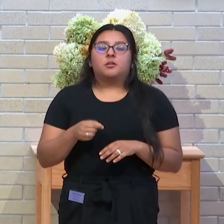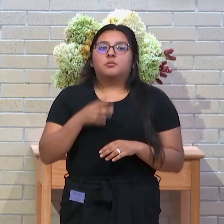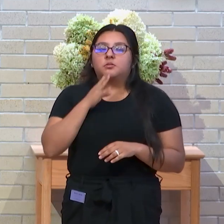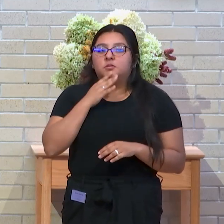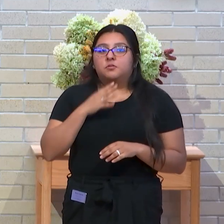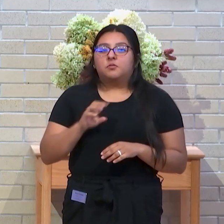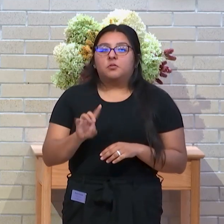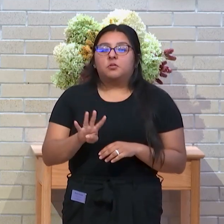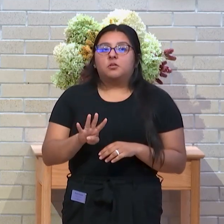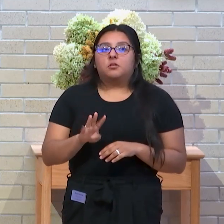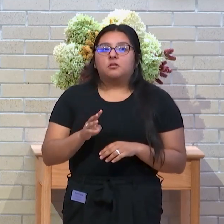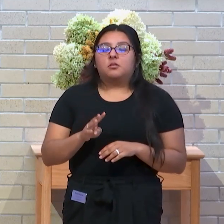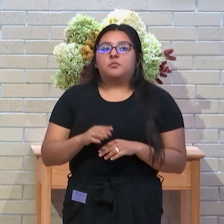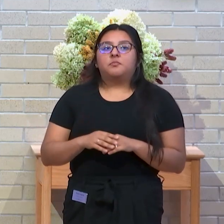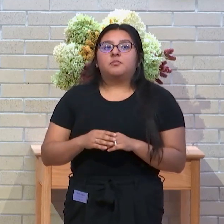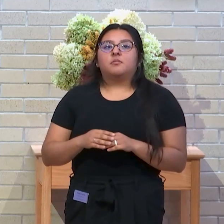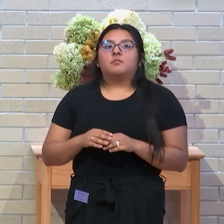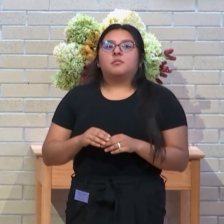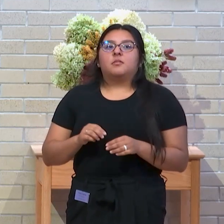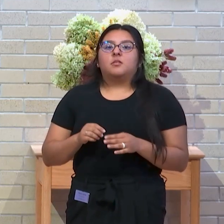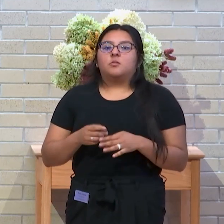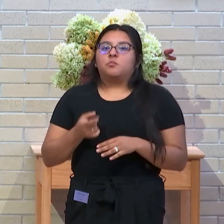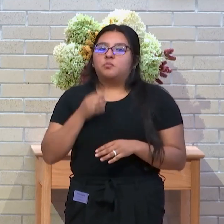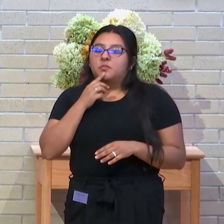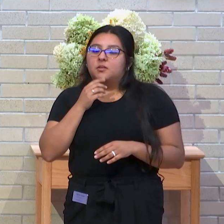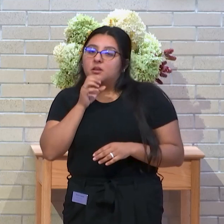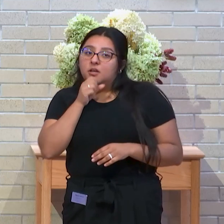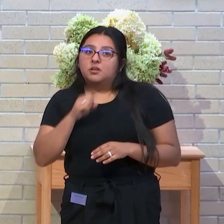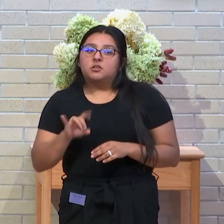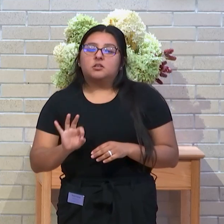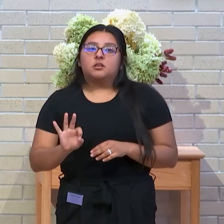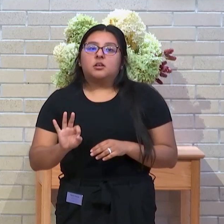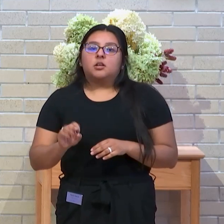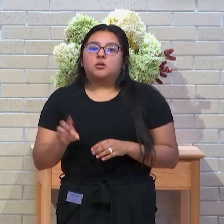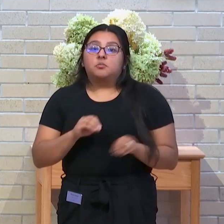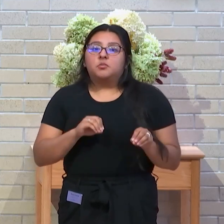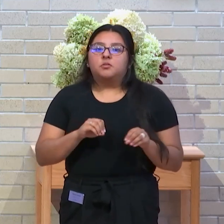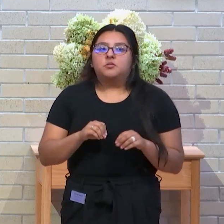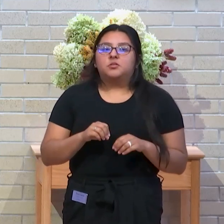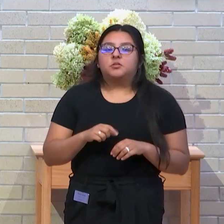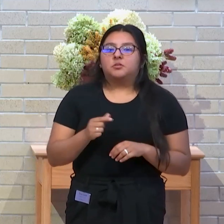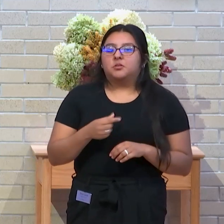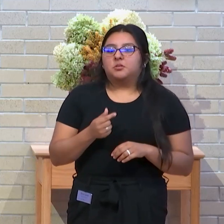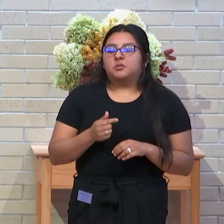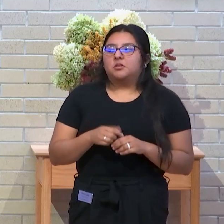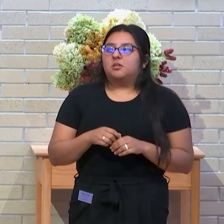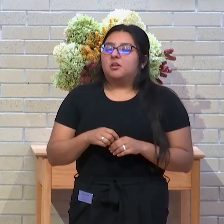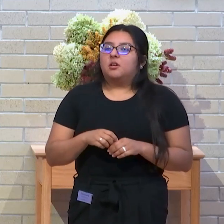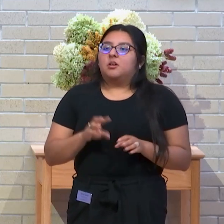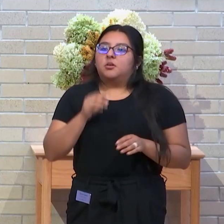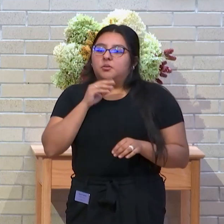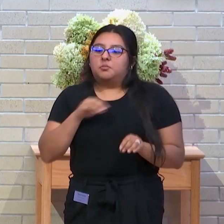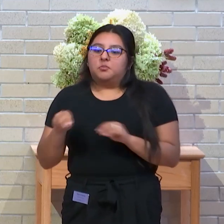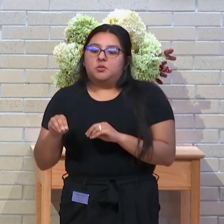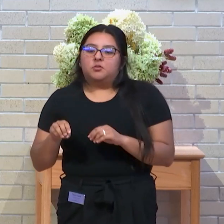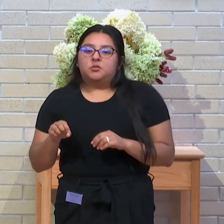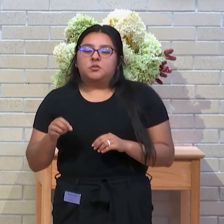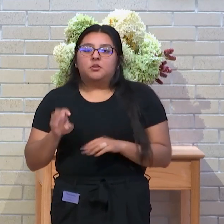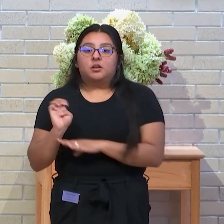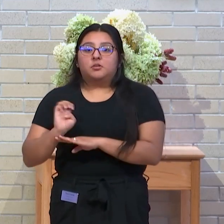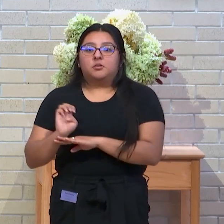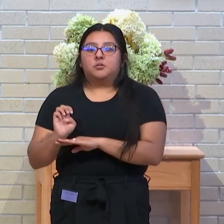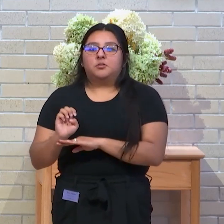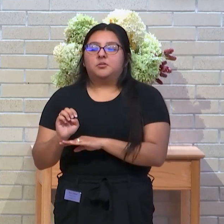moved to Goshen after 3 years of my parents leading SST there, before it was moved to Ecuador. And then my family moved